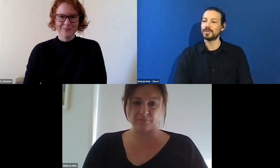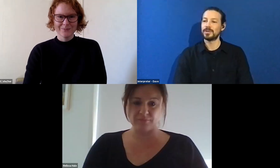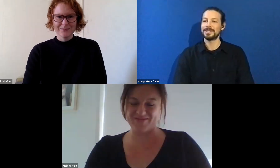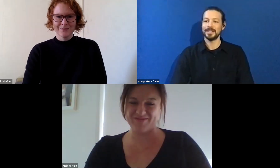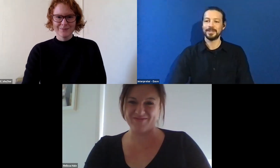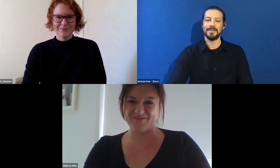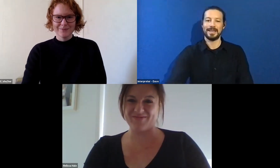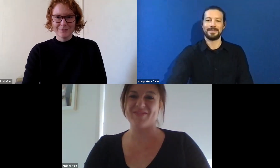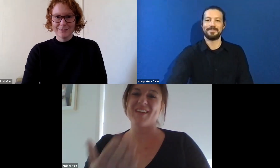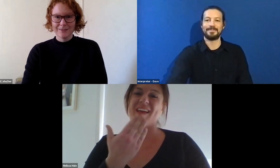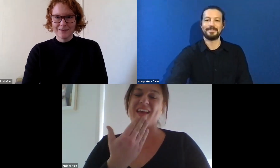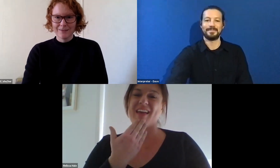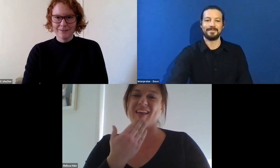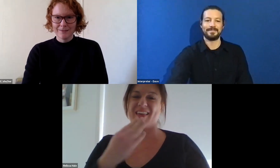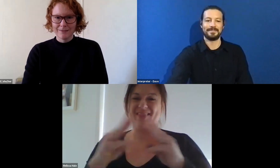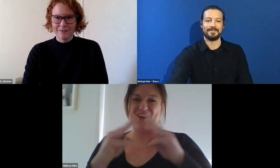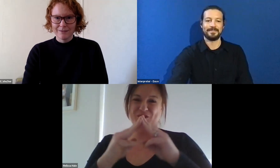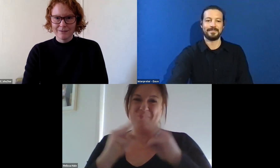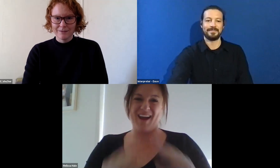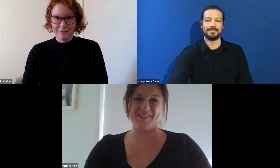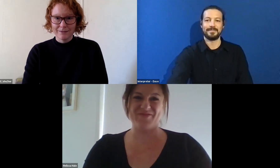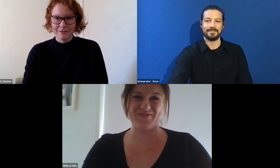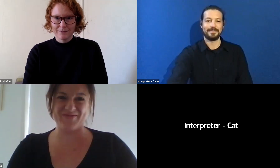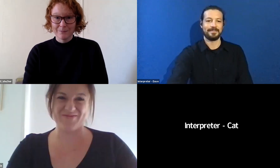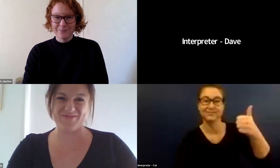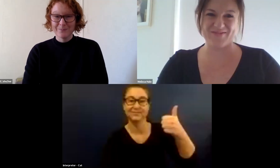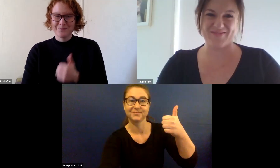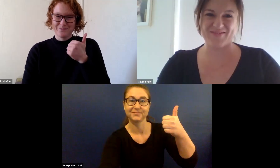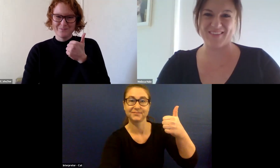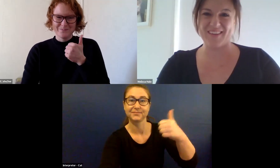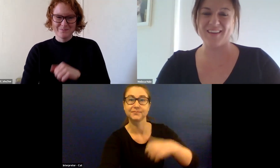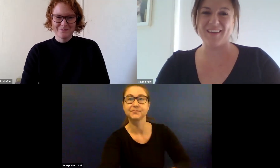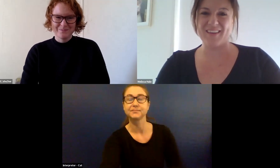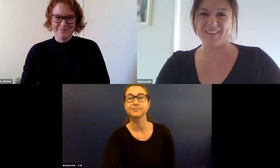And we look forward to the presentation. Thanks. Thank you.